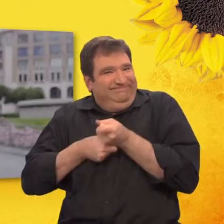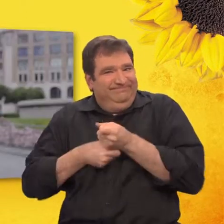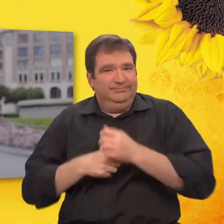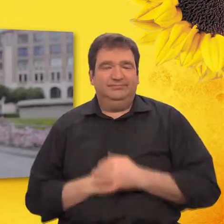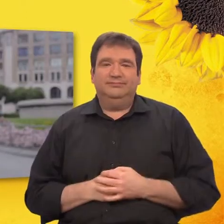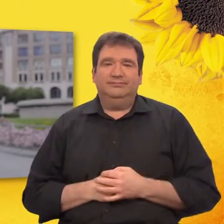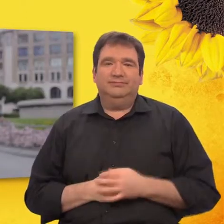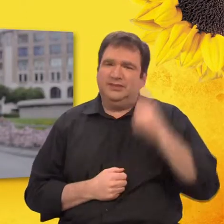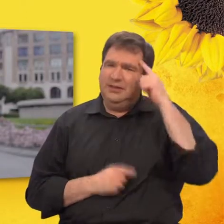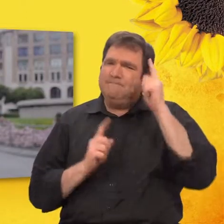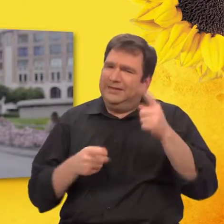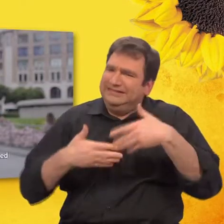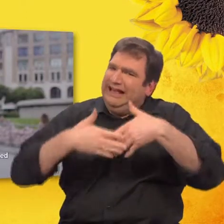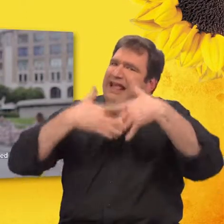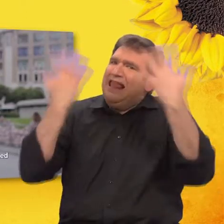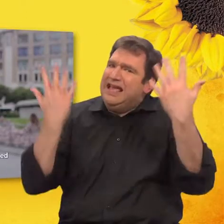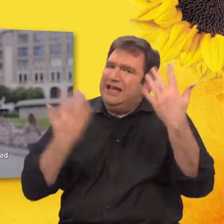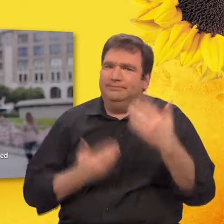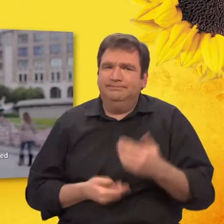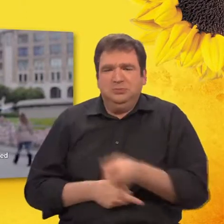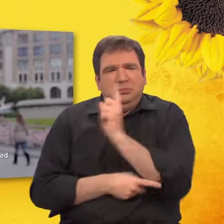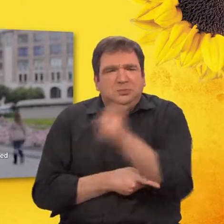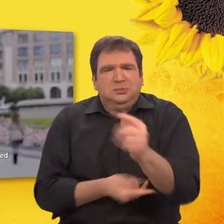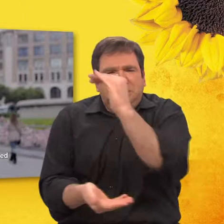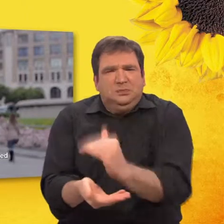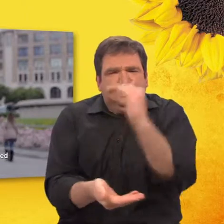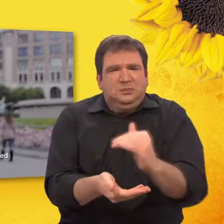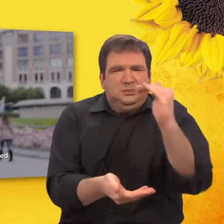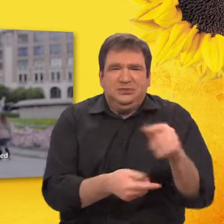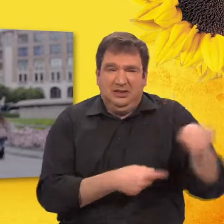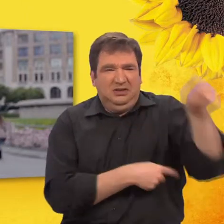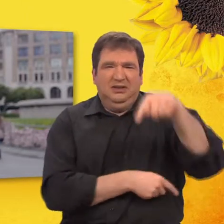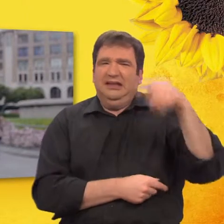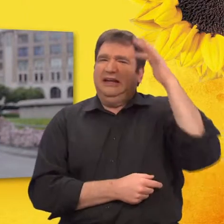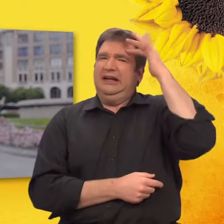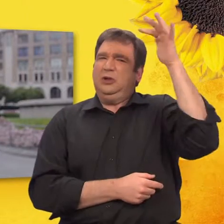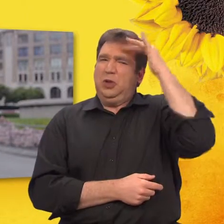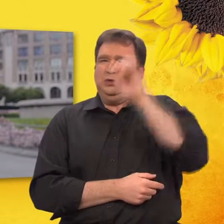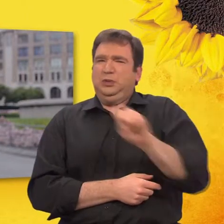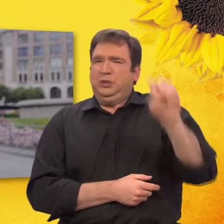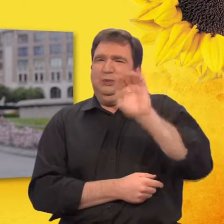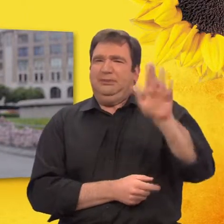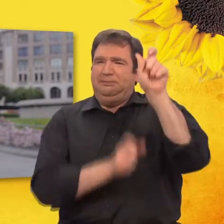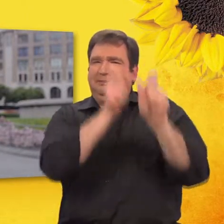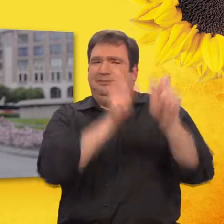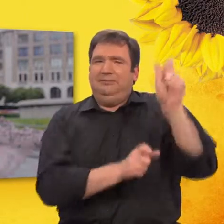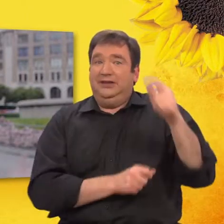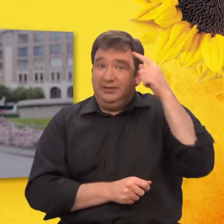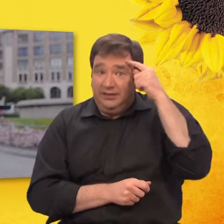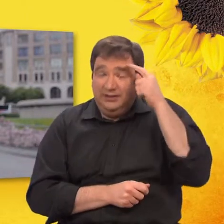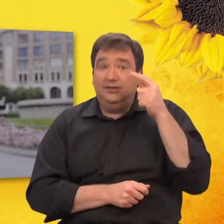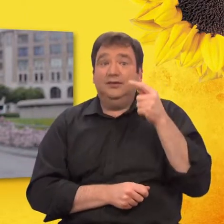lado. Eu creio que há que ser muito claros. As medidas de austeridade que vêm impostas desde esta, digamos,